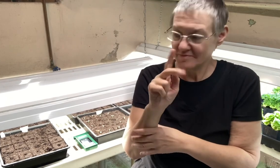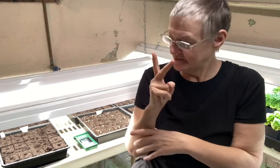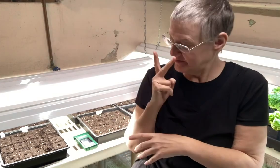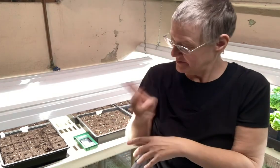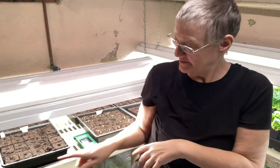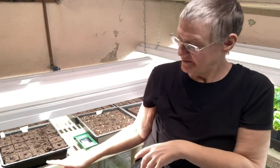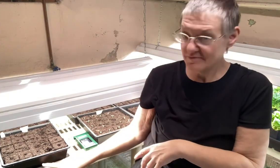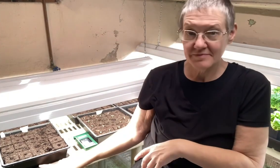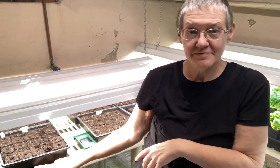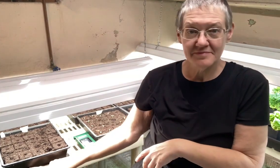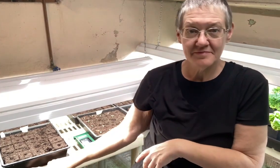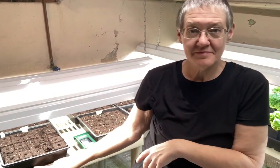mat.